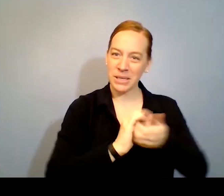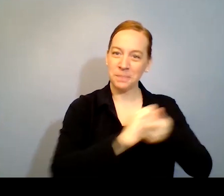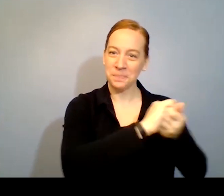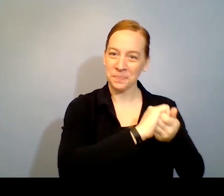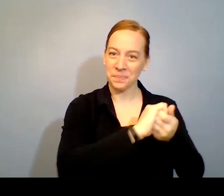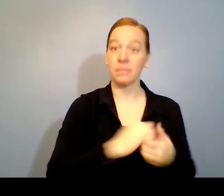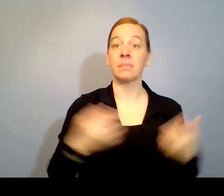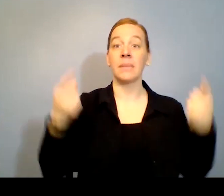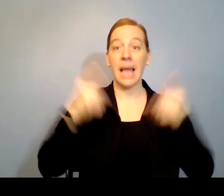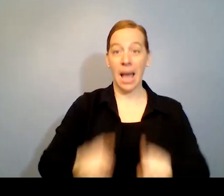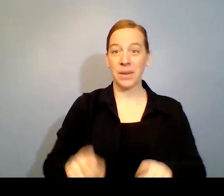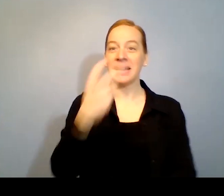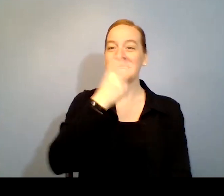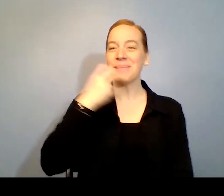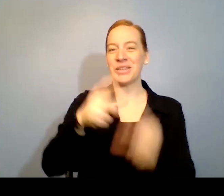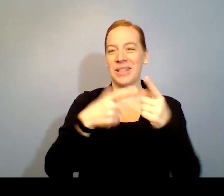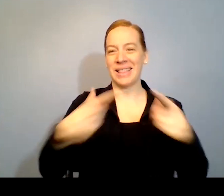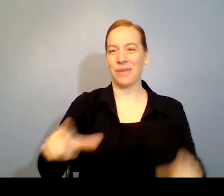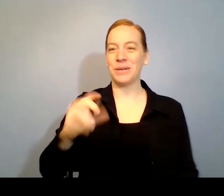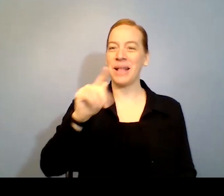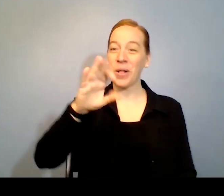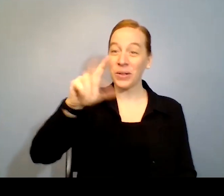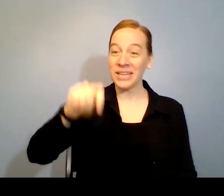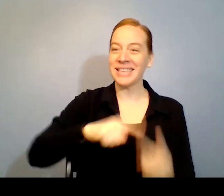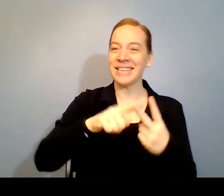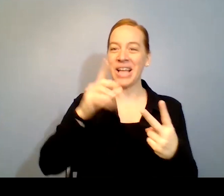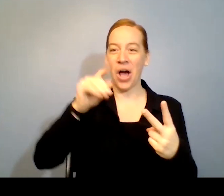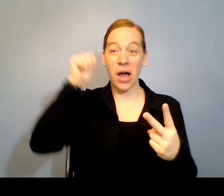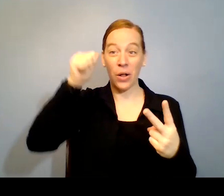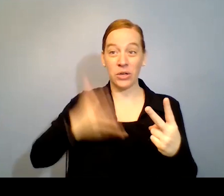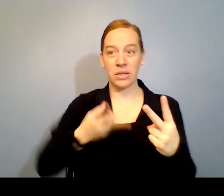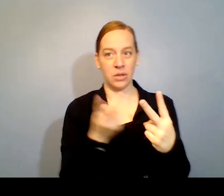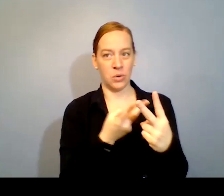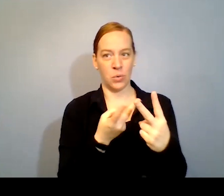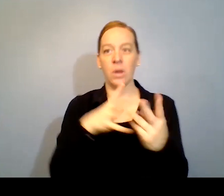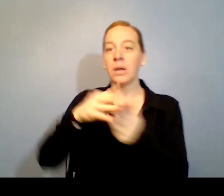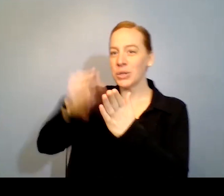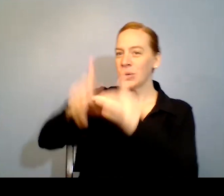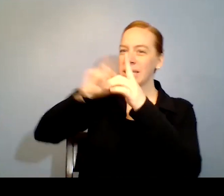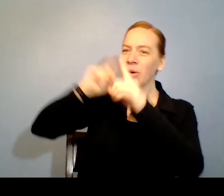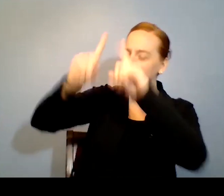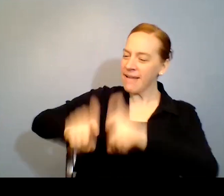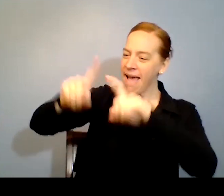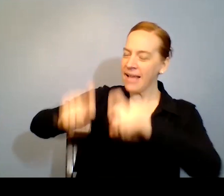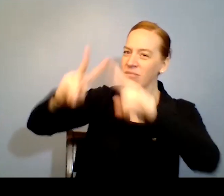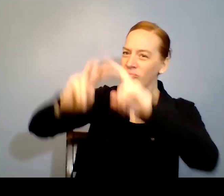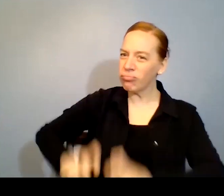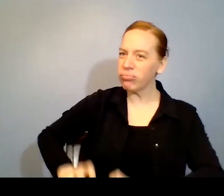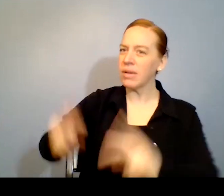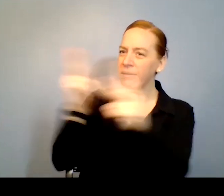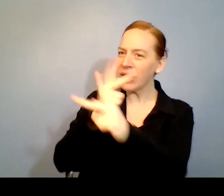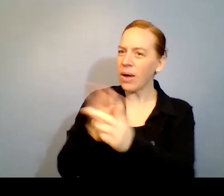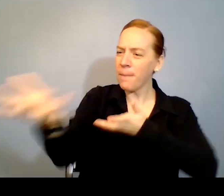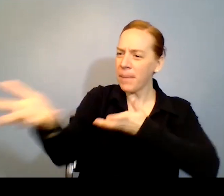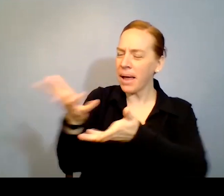whereas speech-language pathologists and audiologists conduct hearing screenings and also work with individuals with